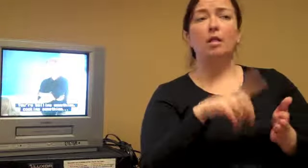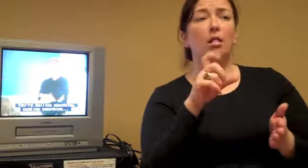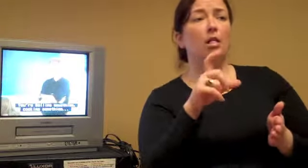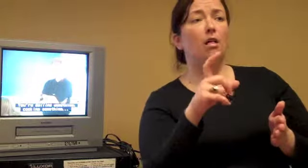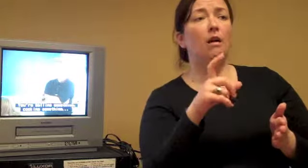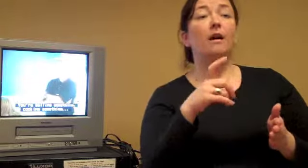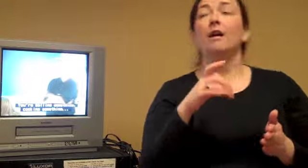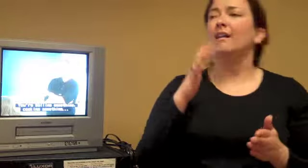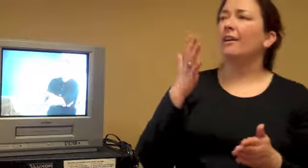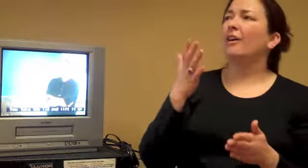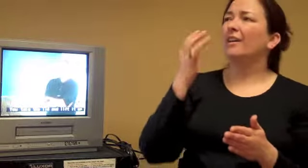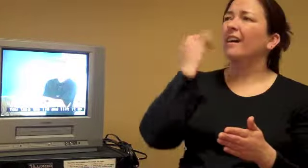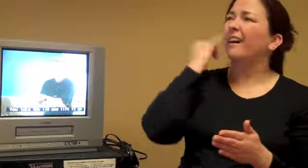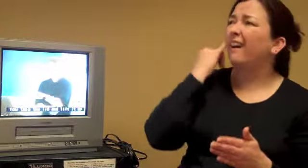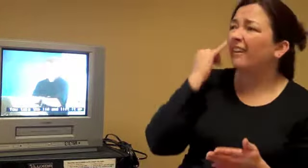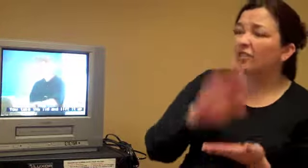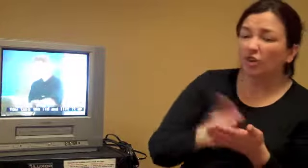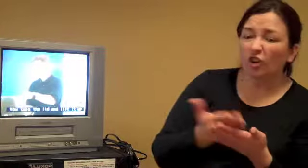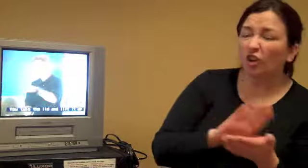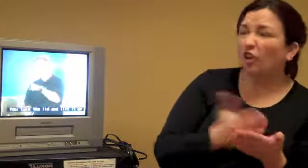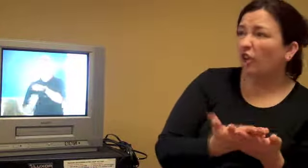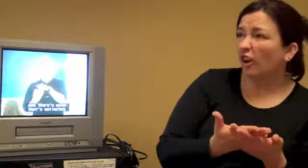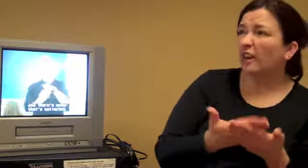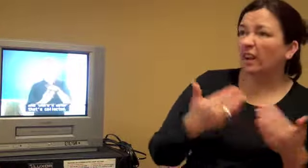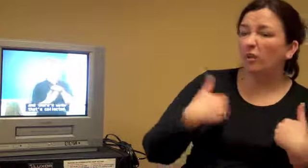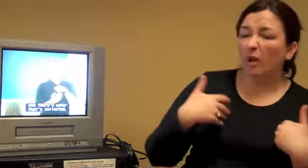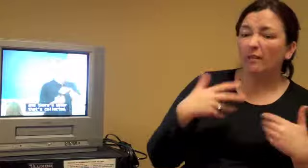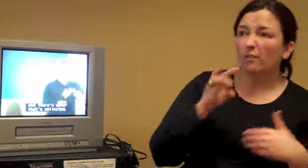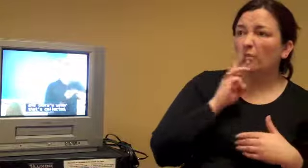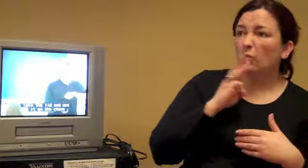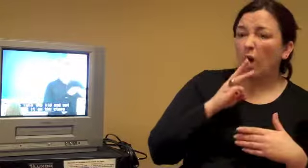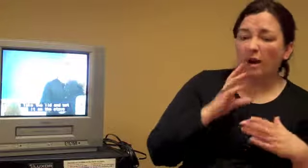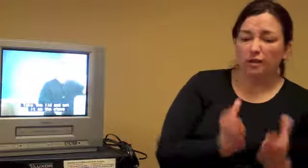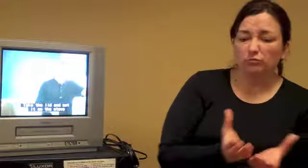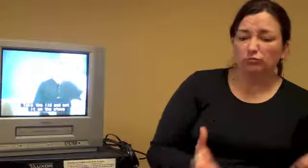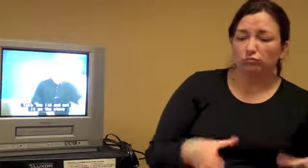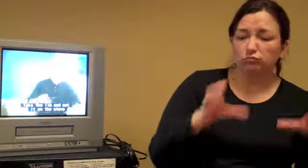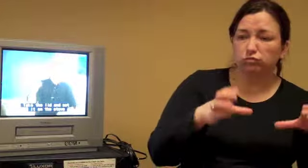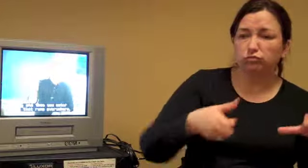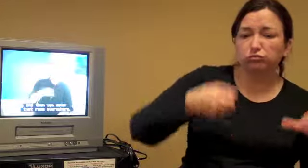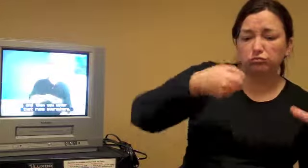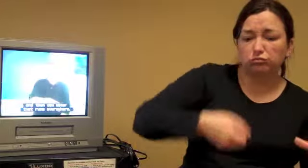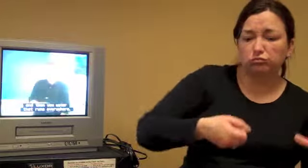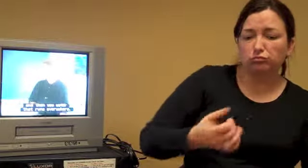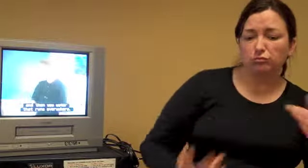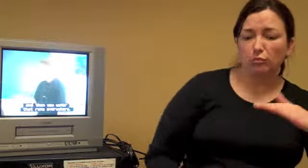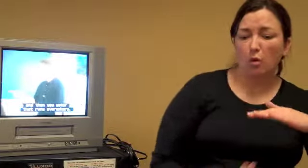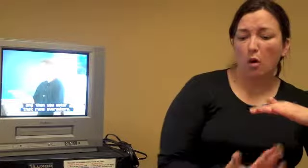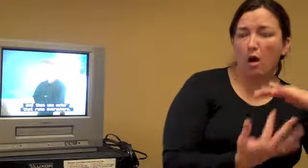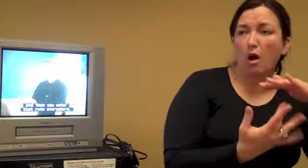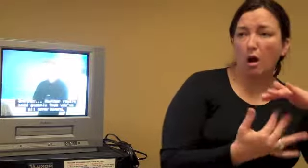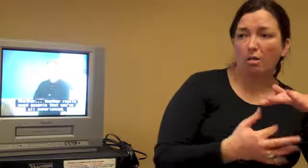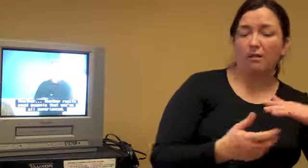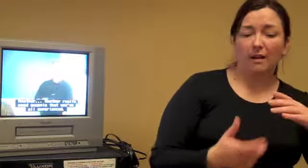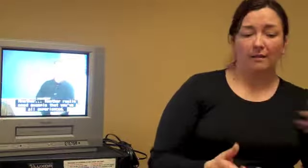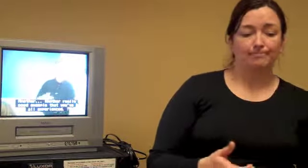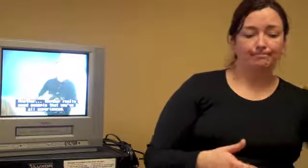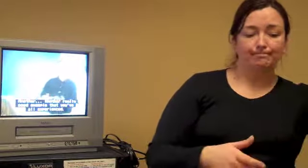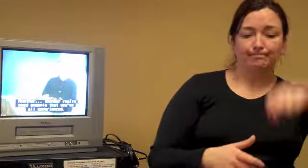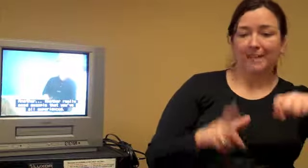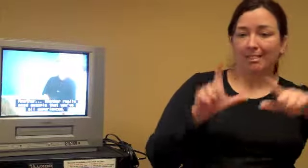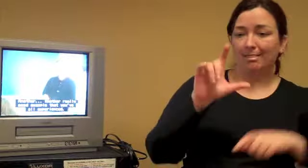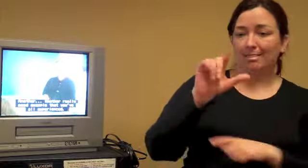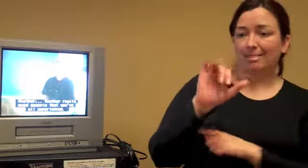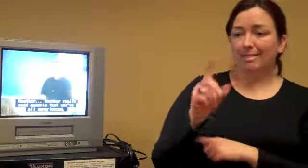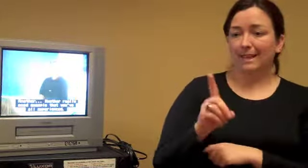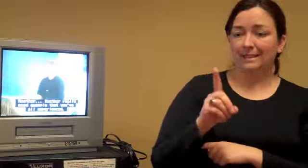you're boiling something, cooking something, you take the lid and lift it up, and there's water that's collected. Take the lid, set it on the stove, and then you have water that runs everywhere. Another